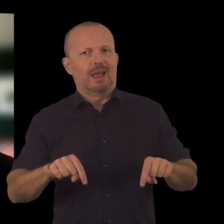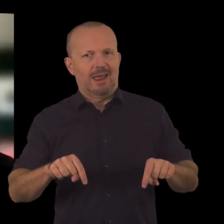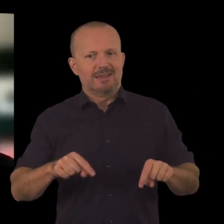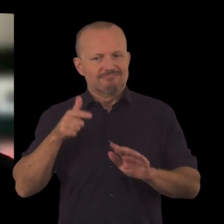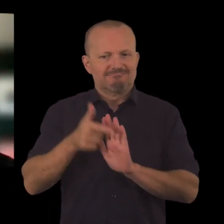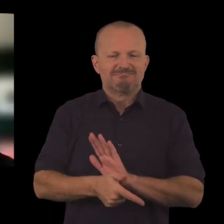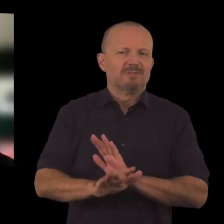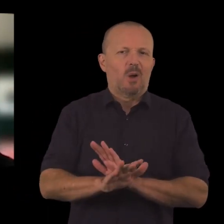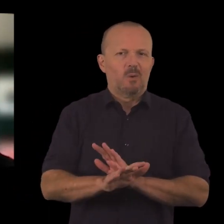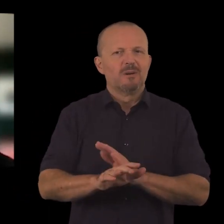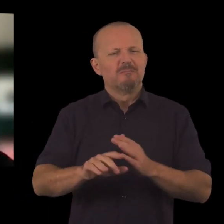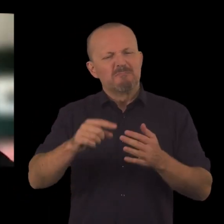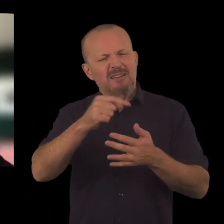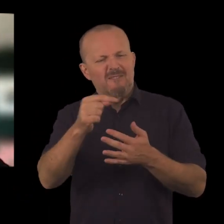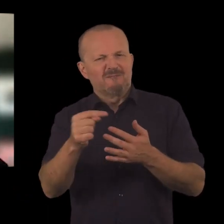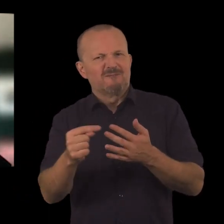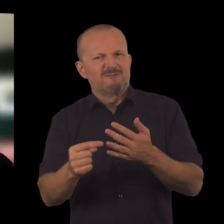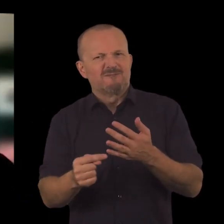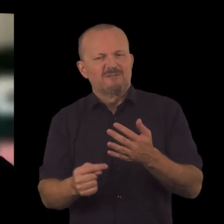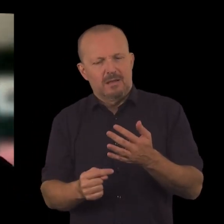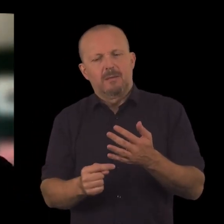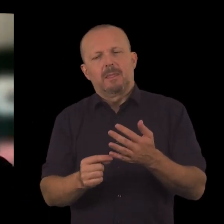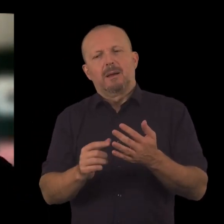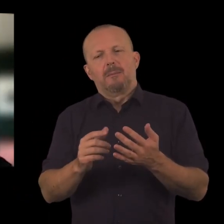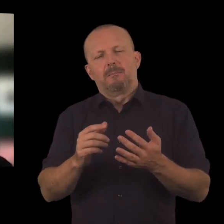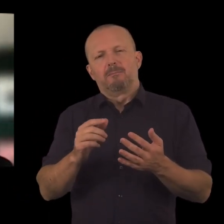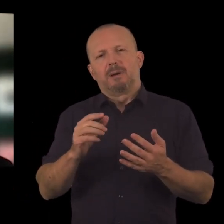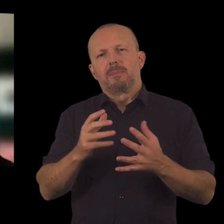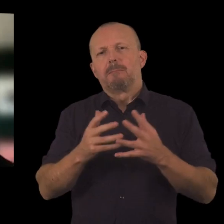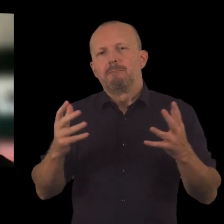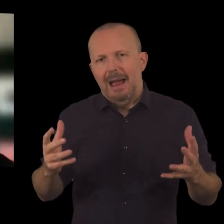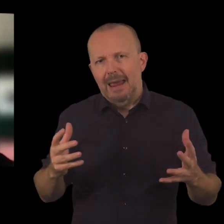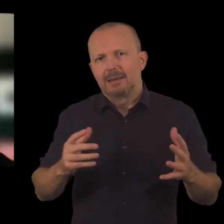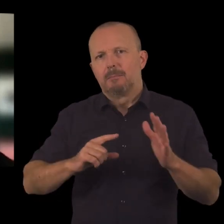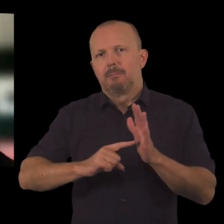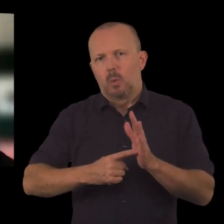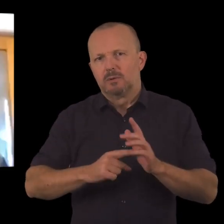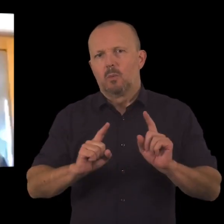keep talking a little bit more for Emily's. So Emily knows where we're at too.